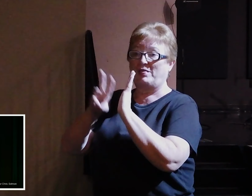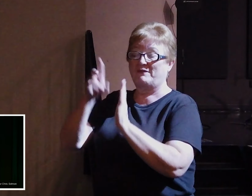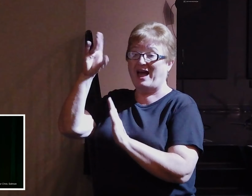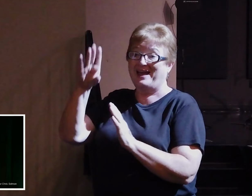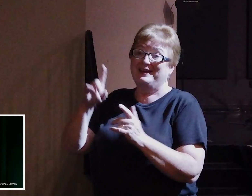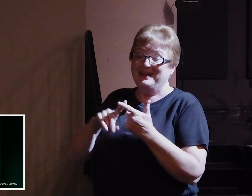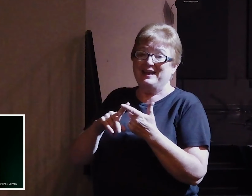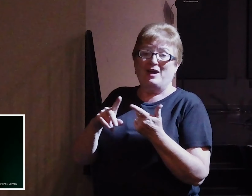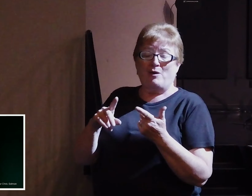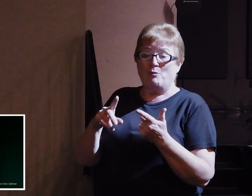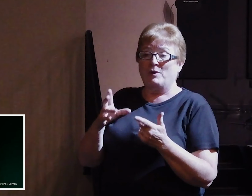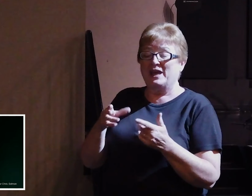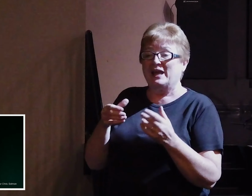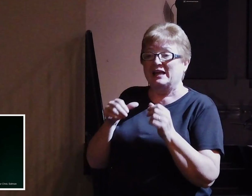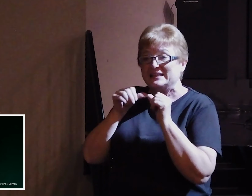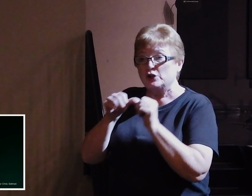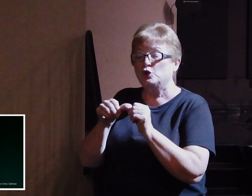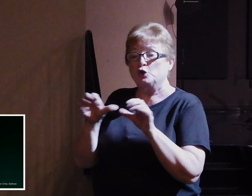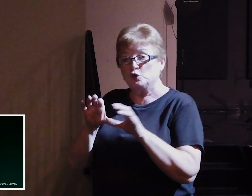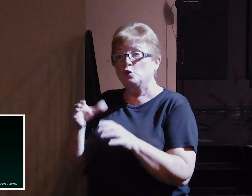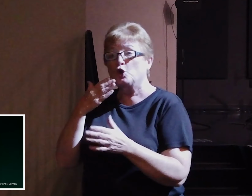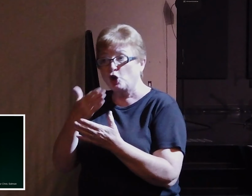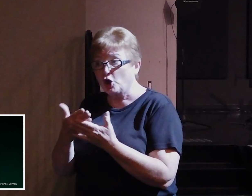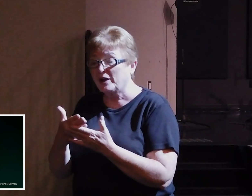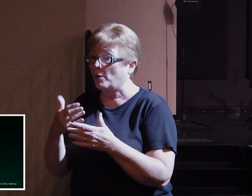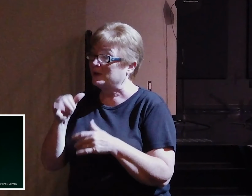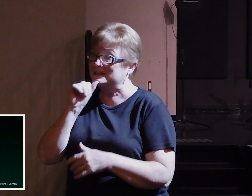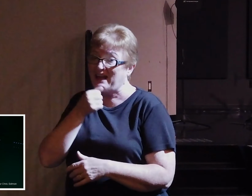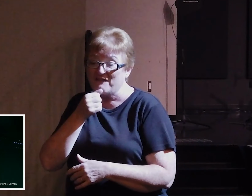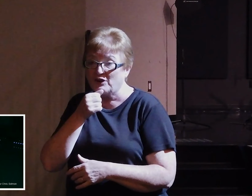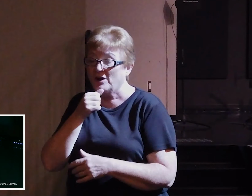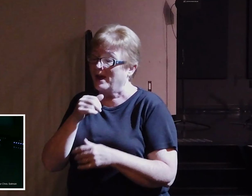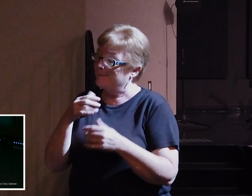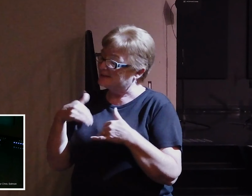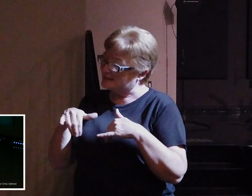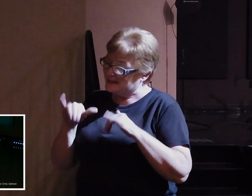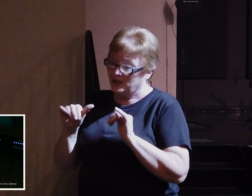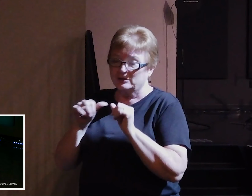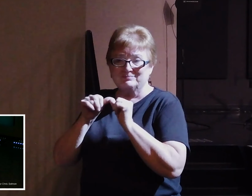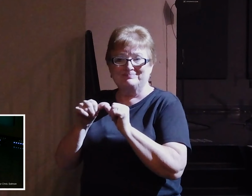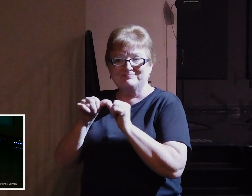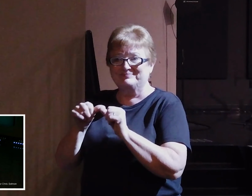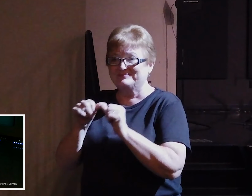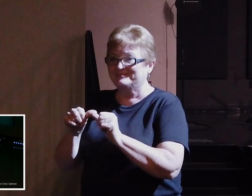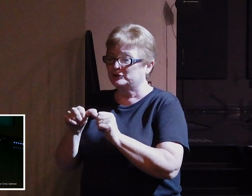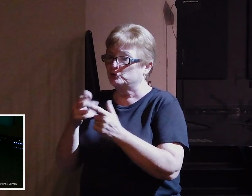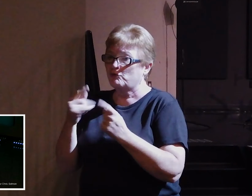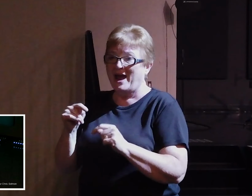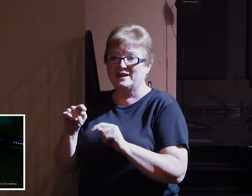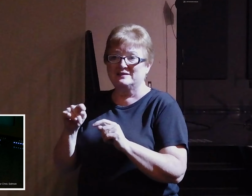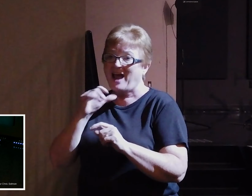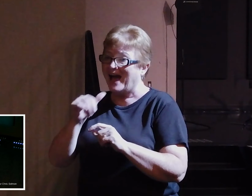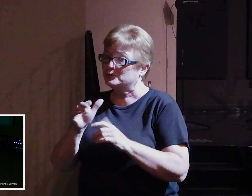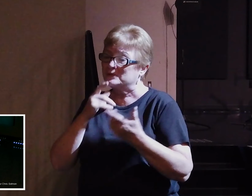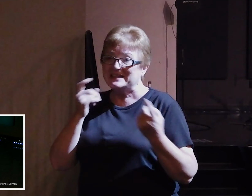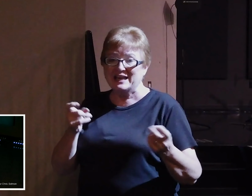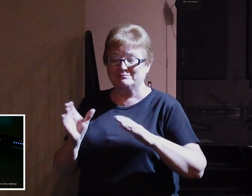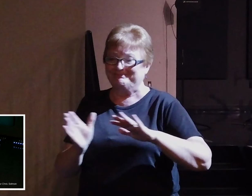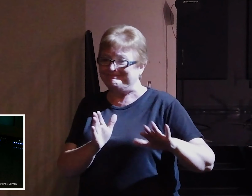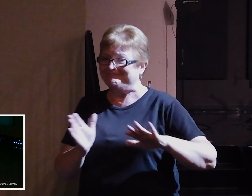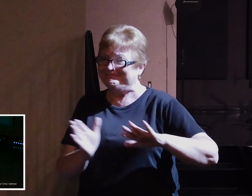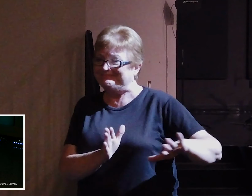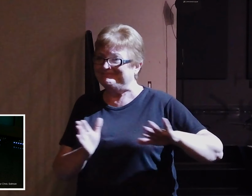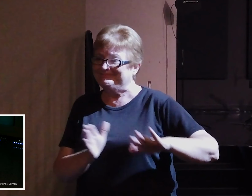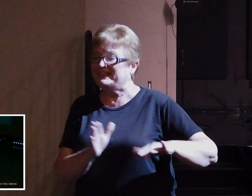and suffer and continue to do good anyways, we're showing sin has no hold on us. It's gone. It's gone. not a problem